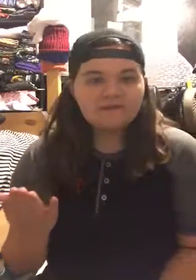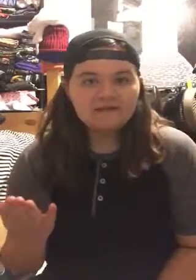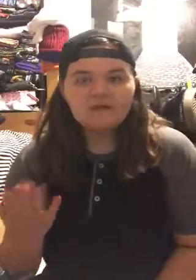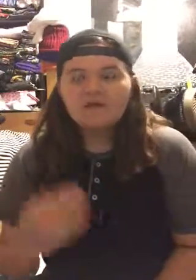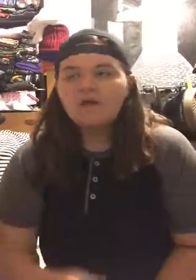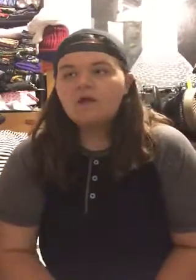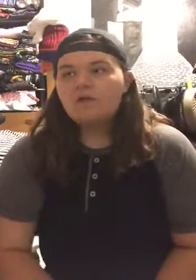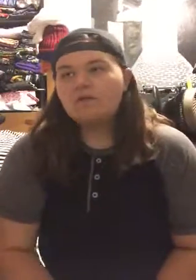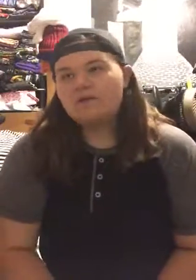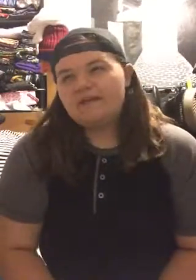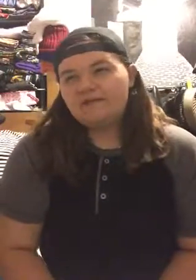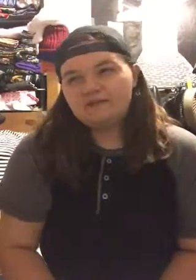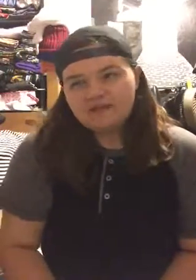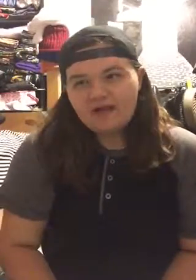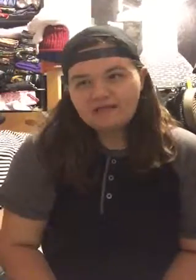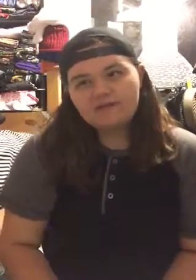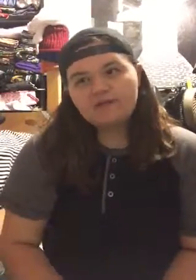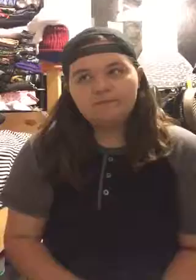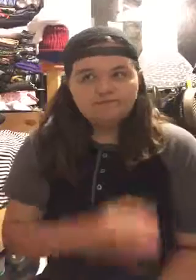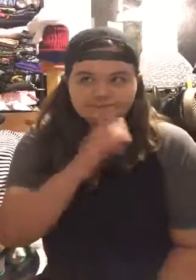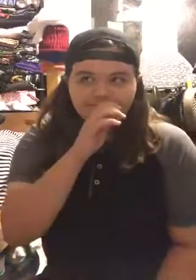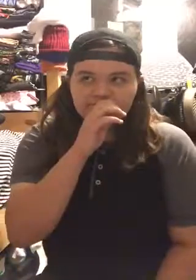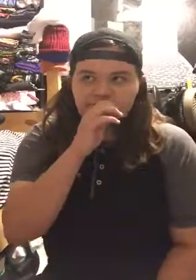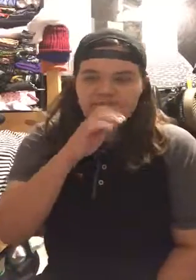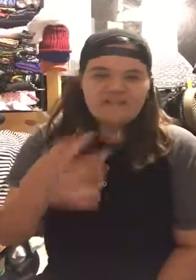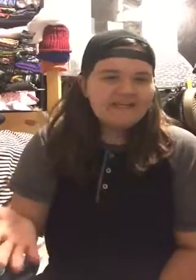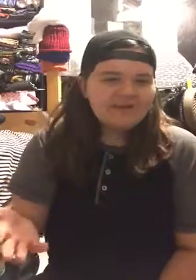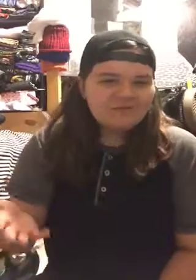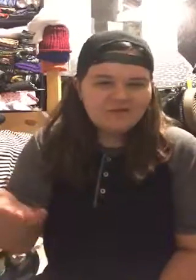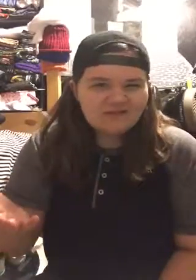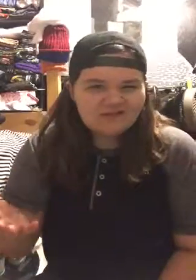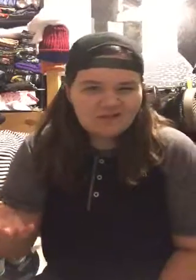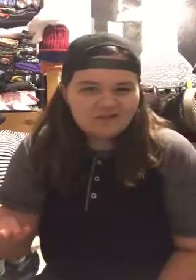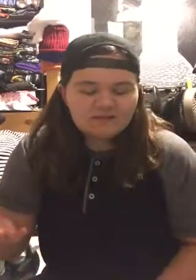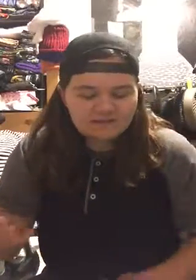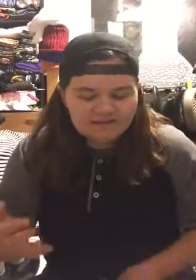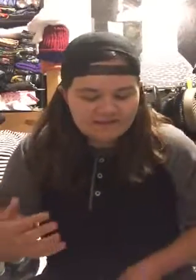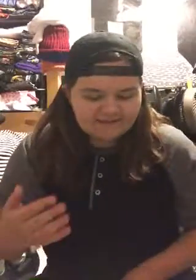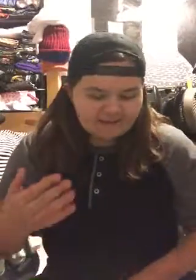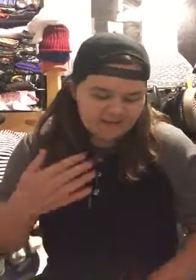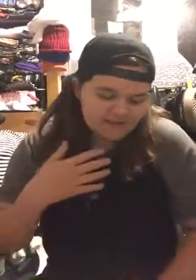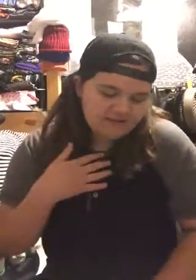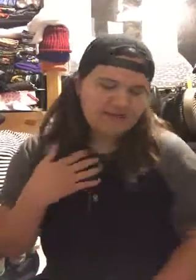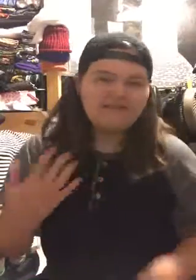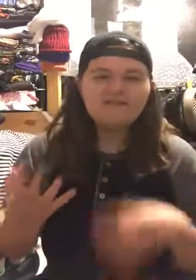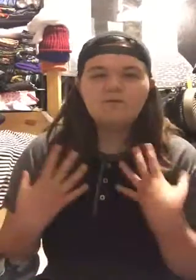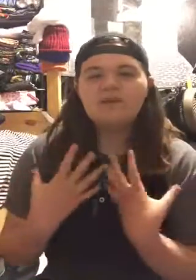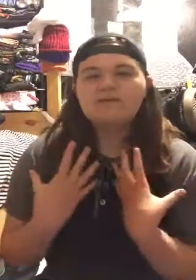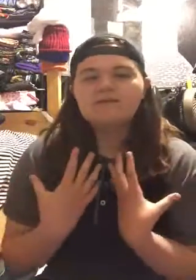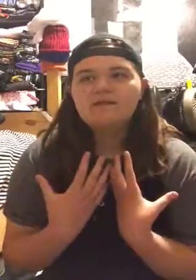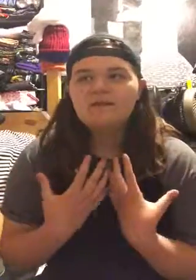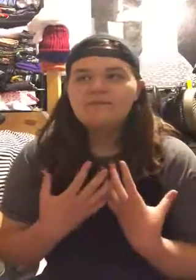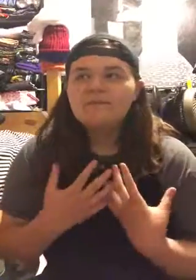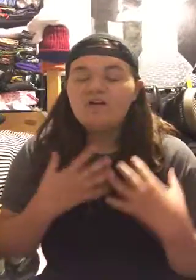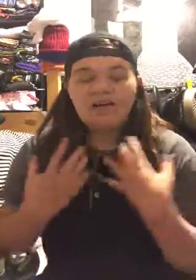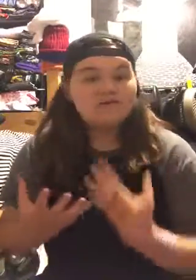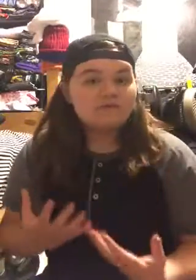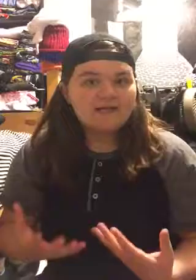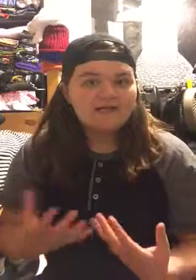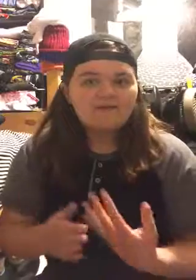understand, or they don't use it a lot. So take it with a grain of salt, because the ones that are actual signs that I'm